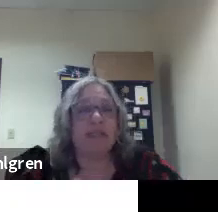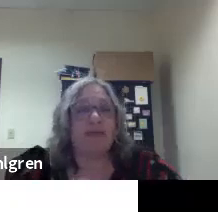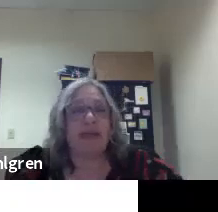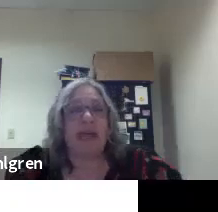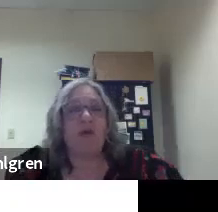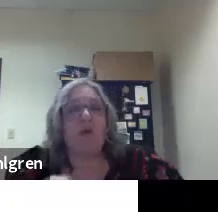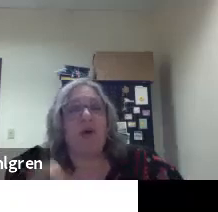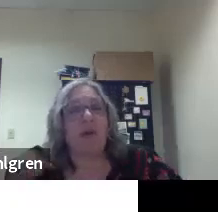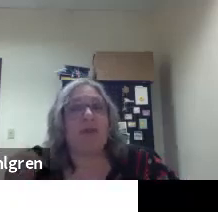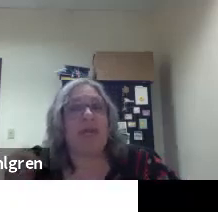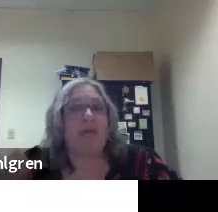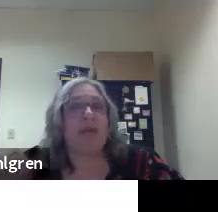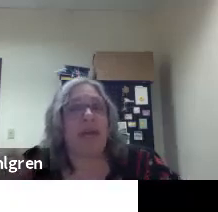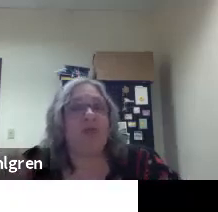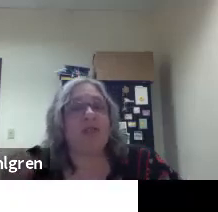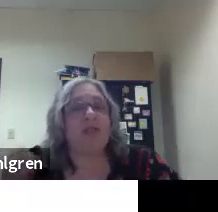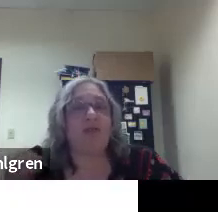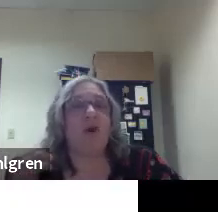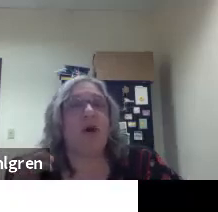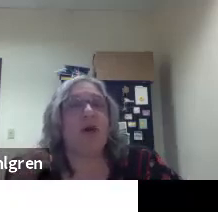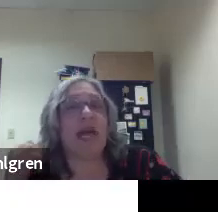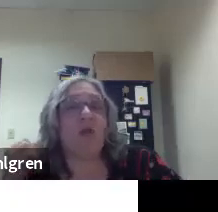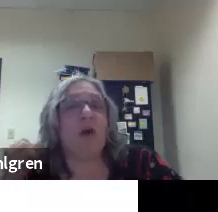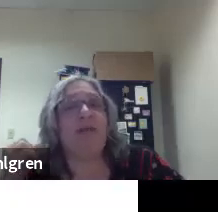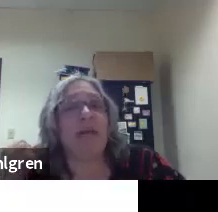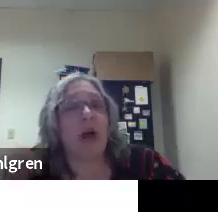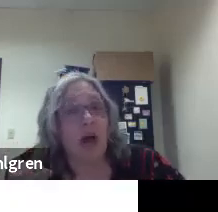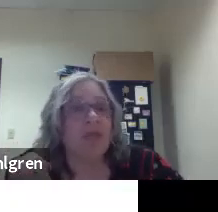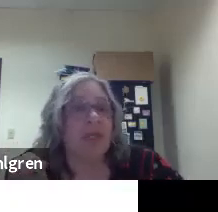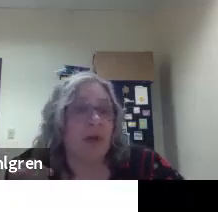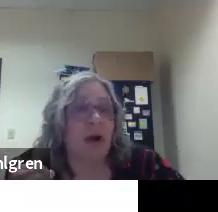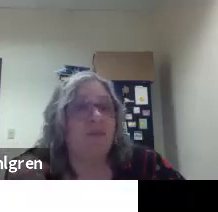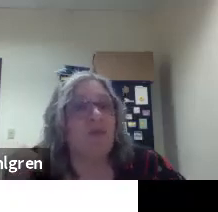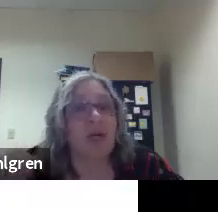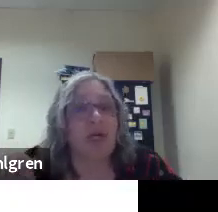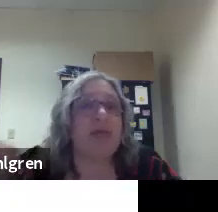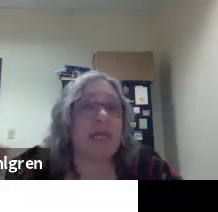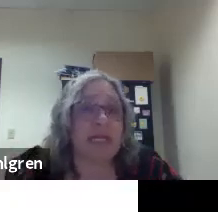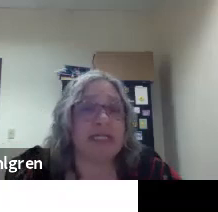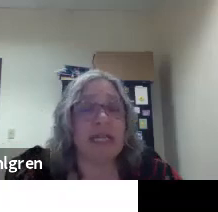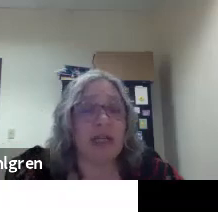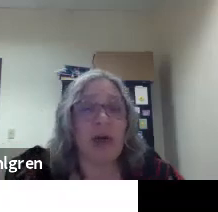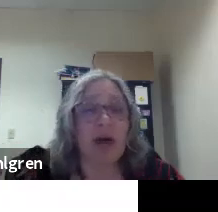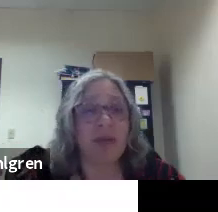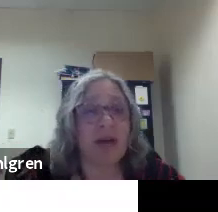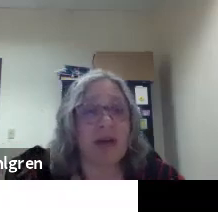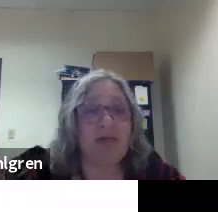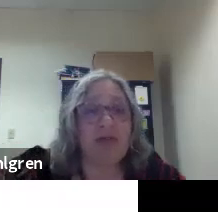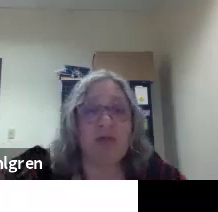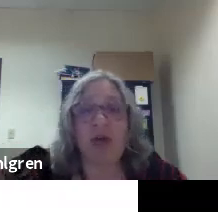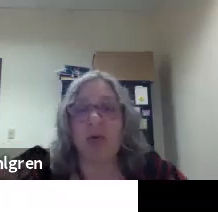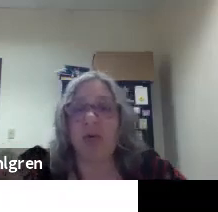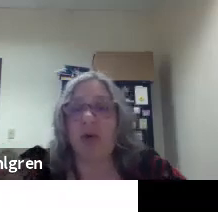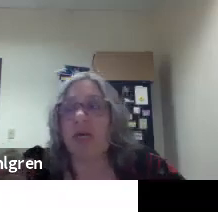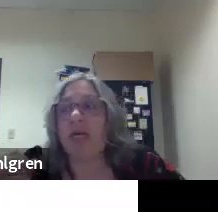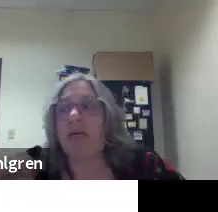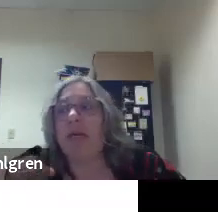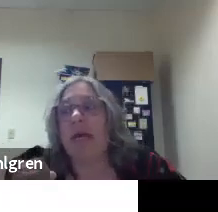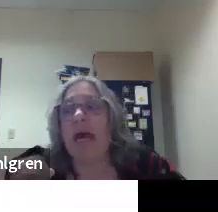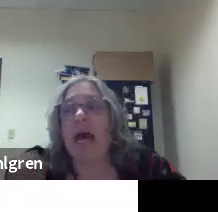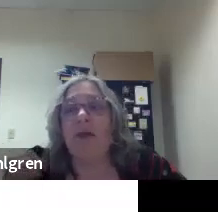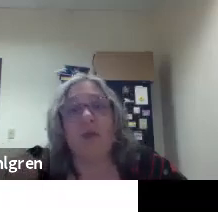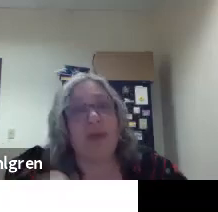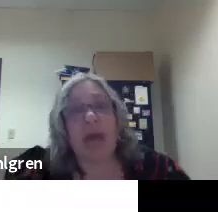would like to find out more about the implications of work and what the options are for you to continue healthcare coverage while you're